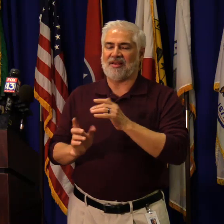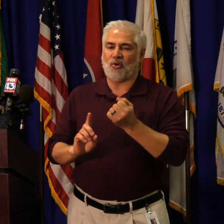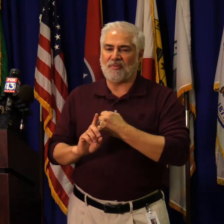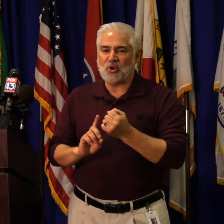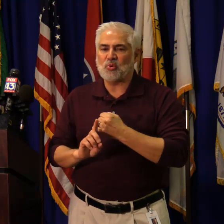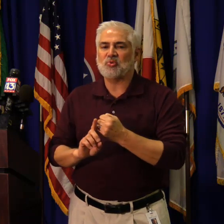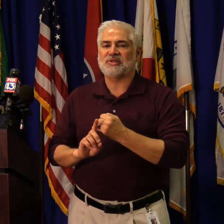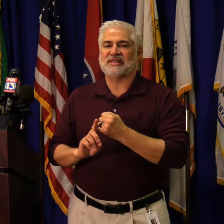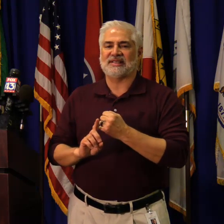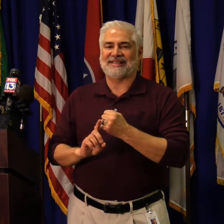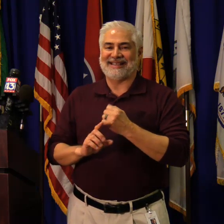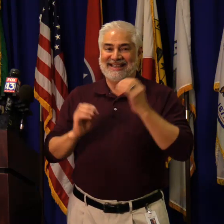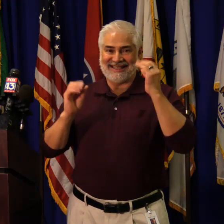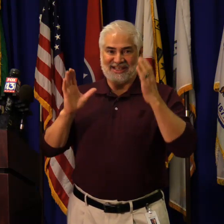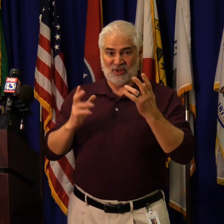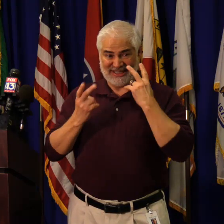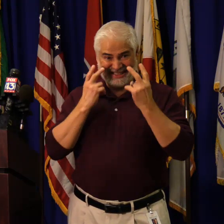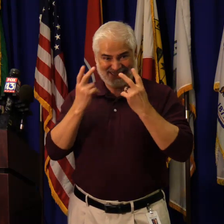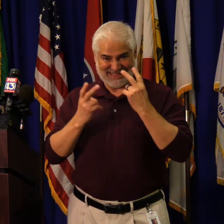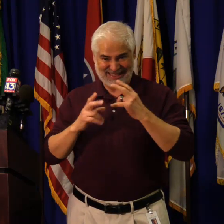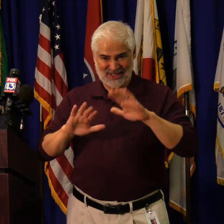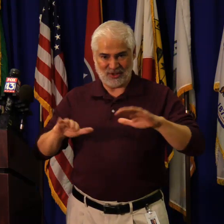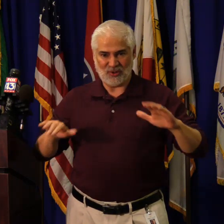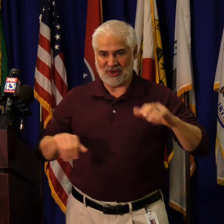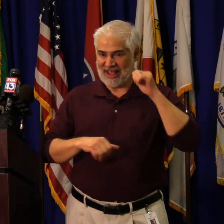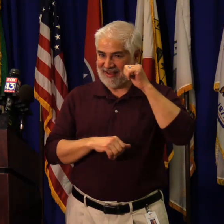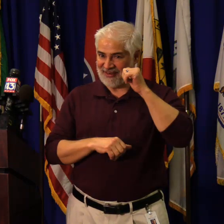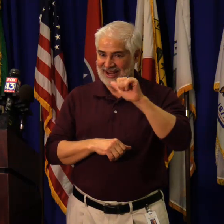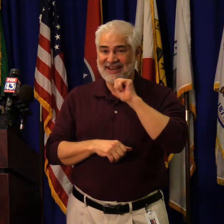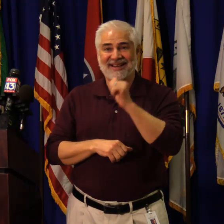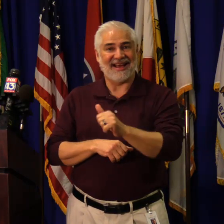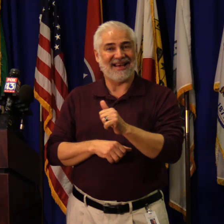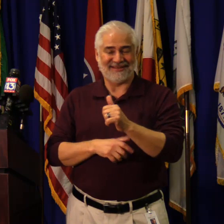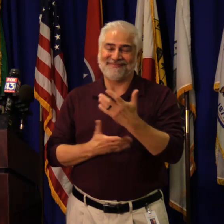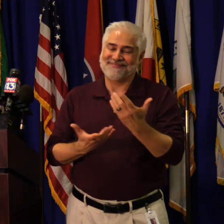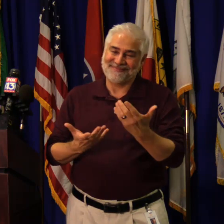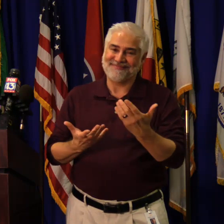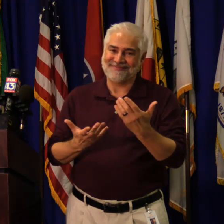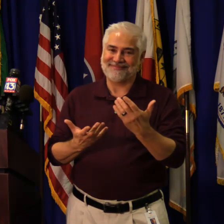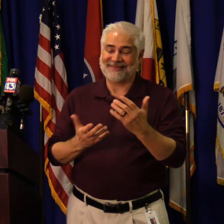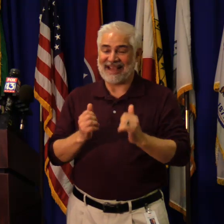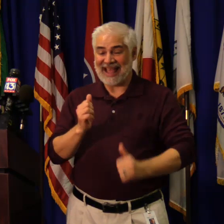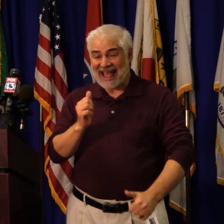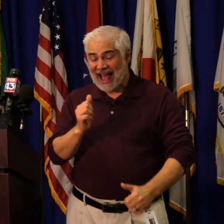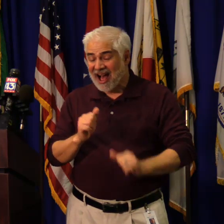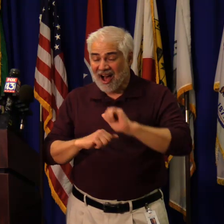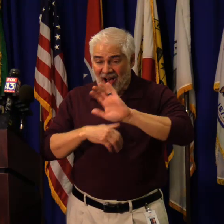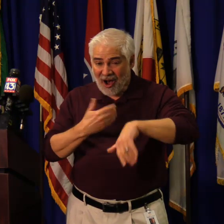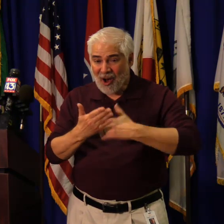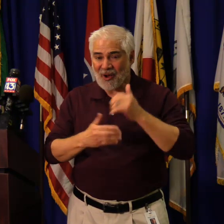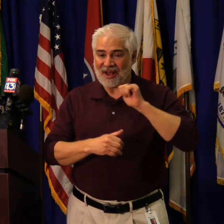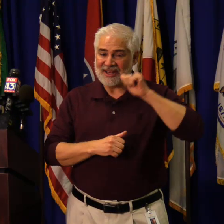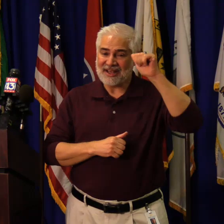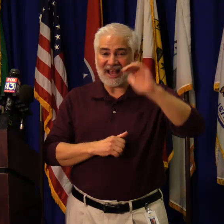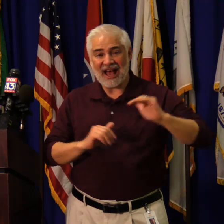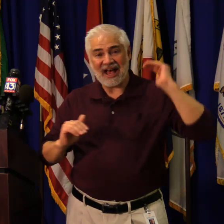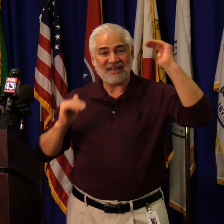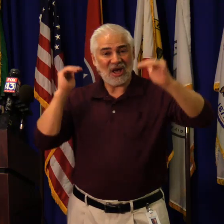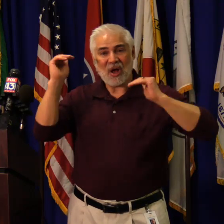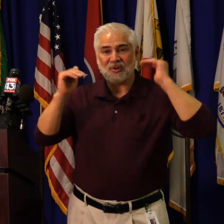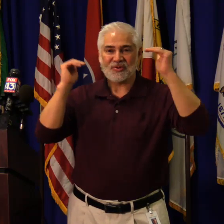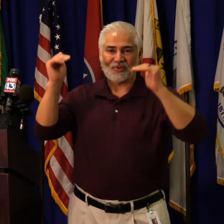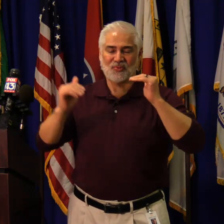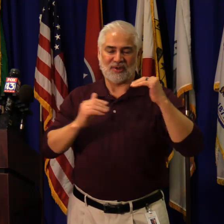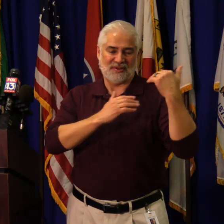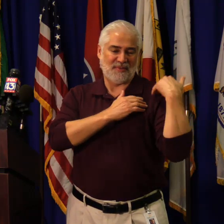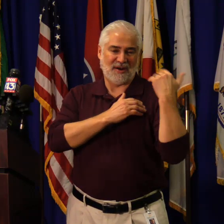longer seeing their kids every day. This is a good reminder for the public that every adult in this community has a responsibility to